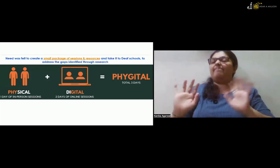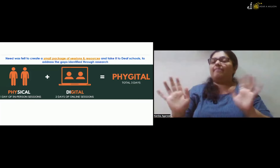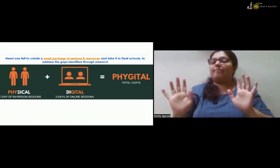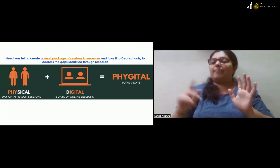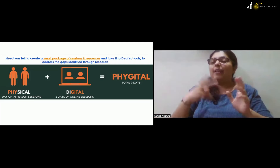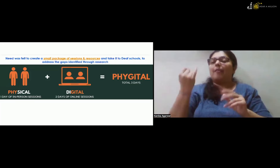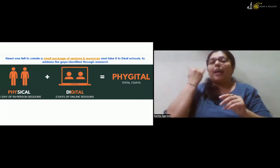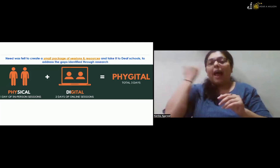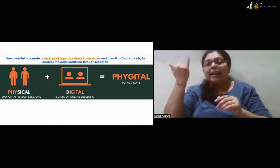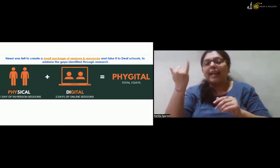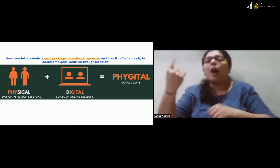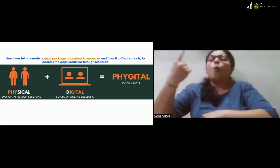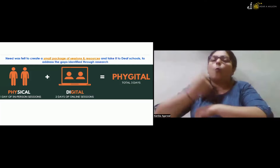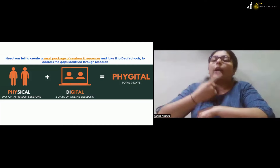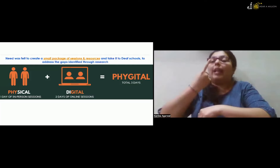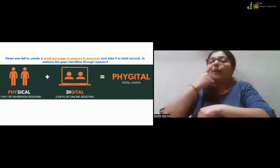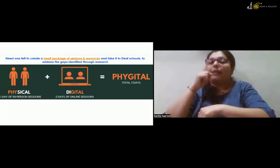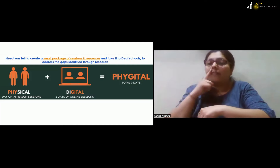There were also,